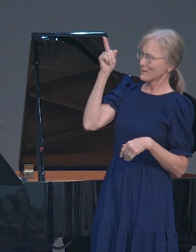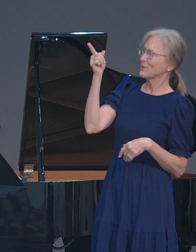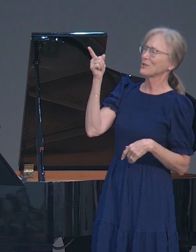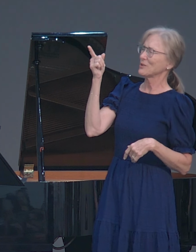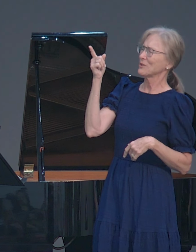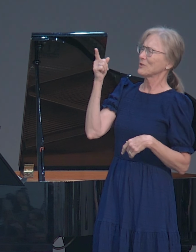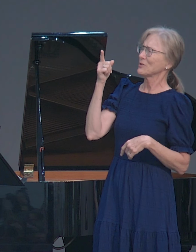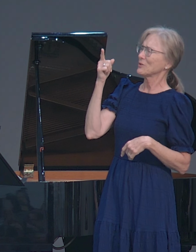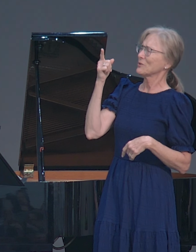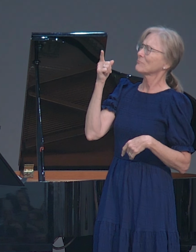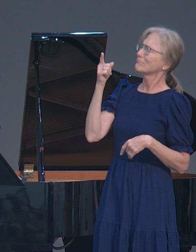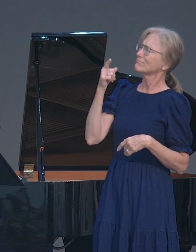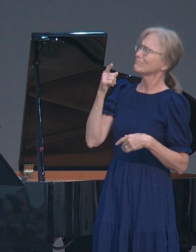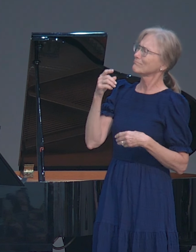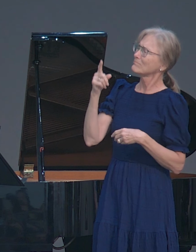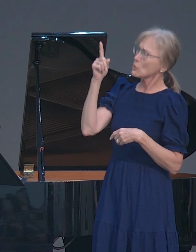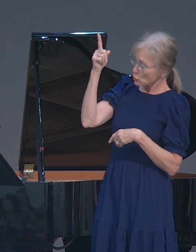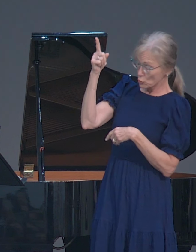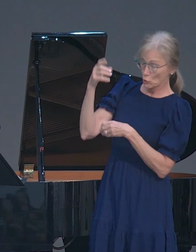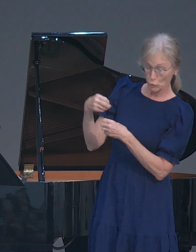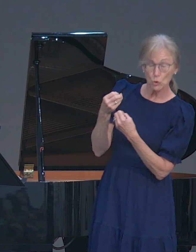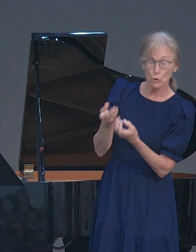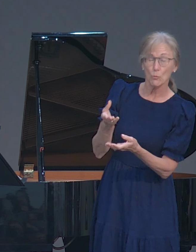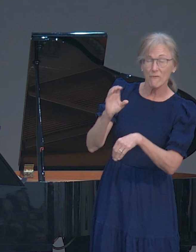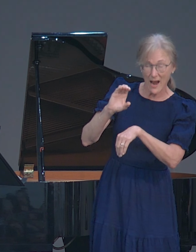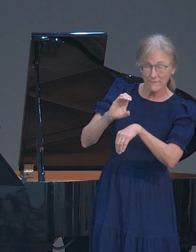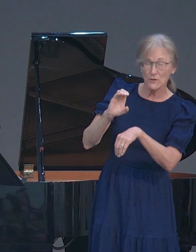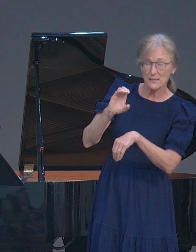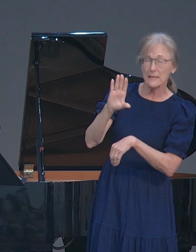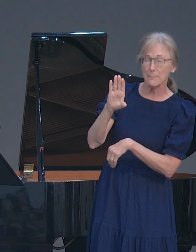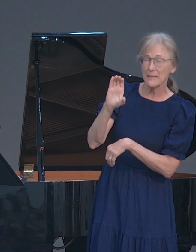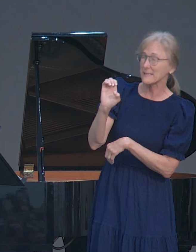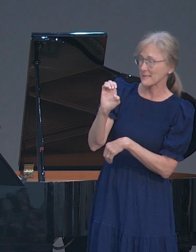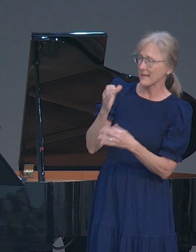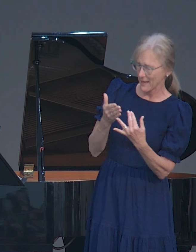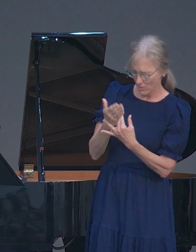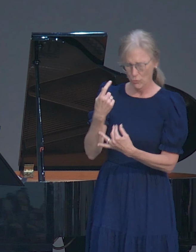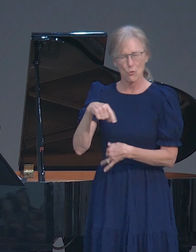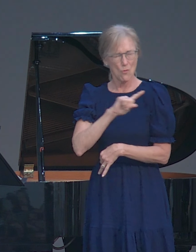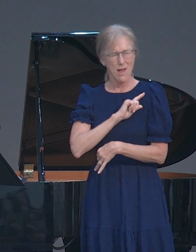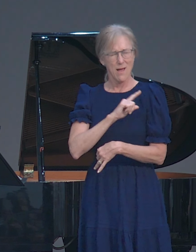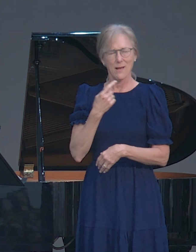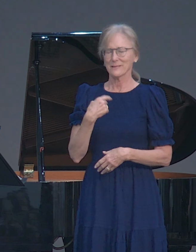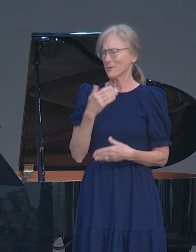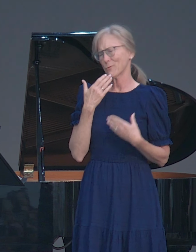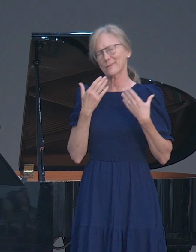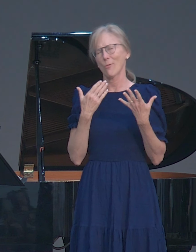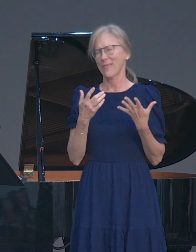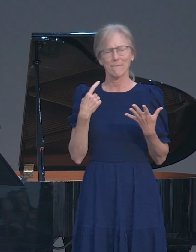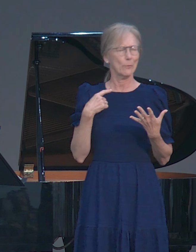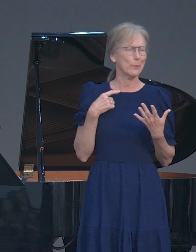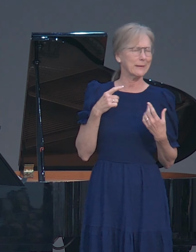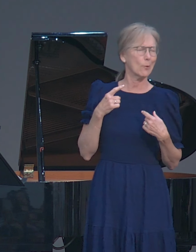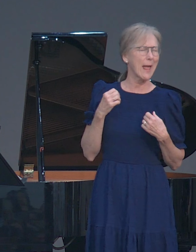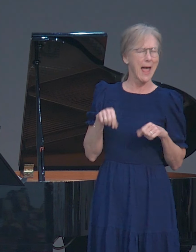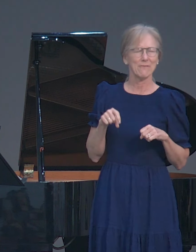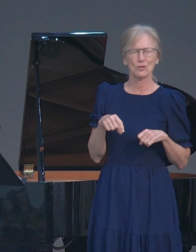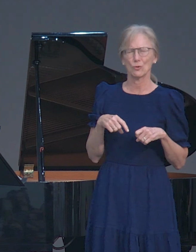Countryside through us? We depend on You. We're so thankful. We don't have to look at each other wondering how things are going